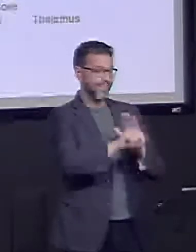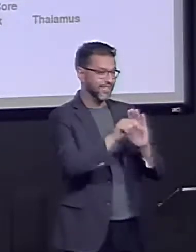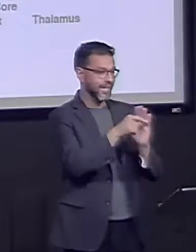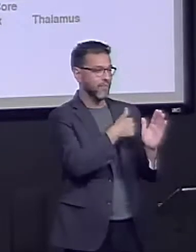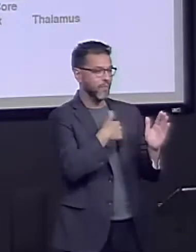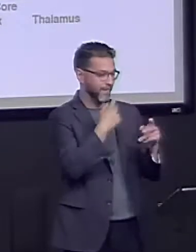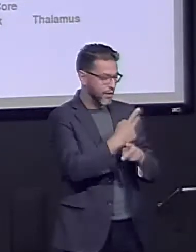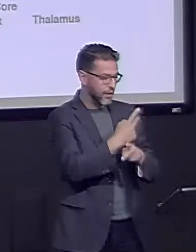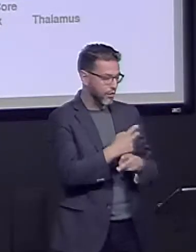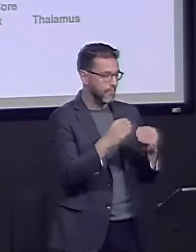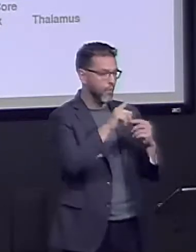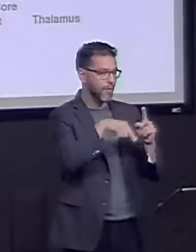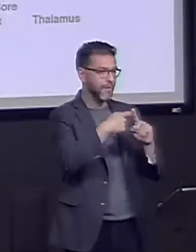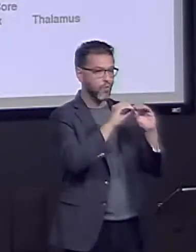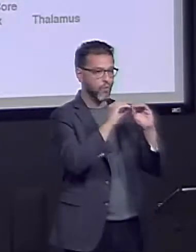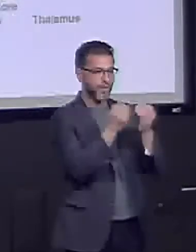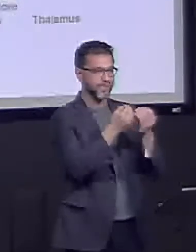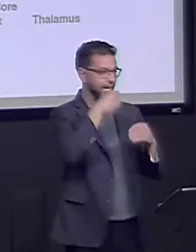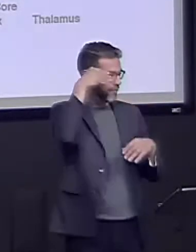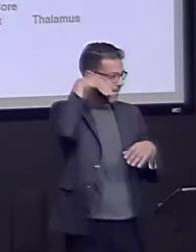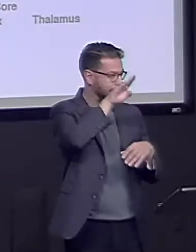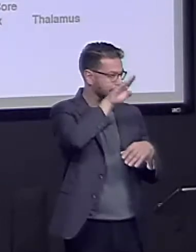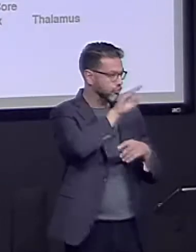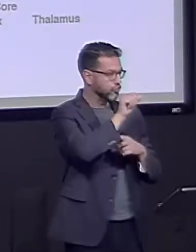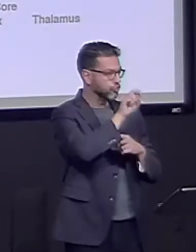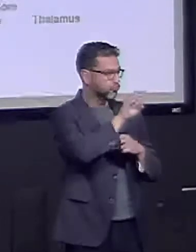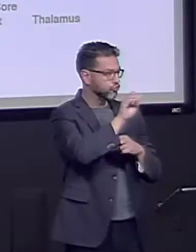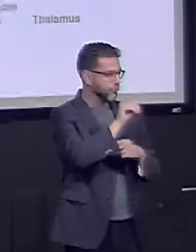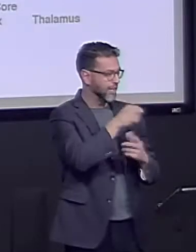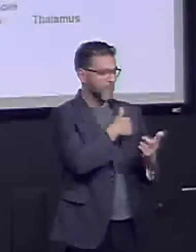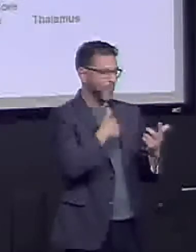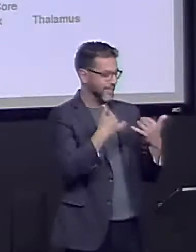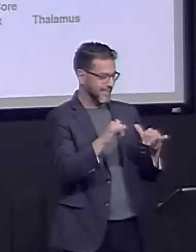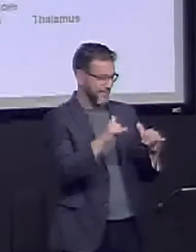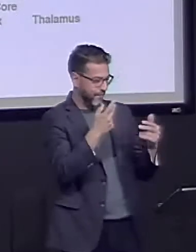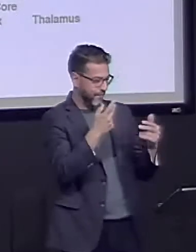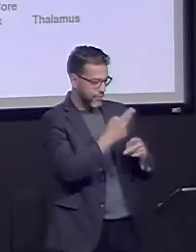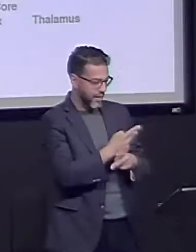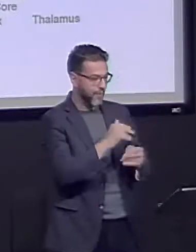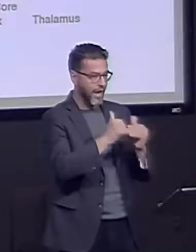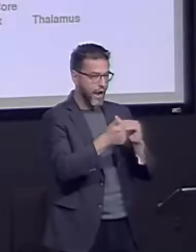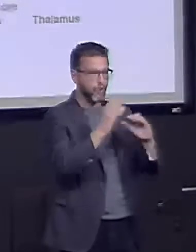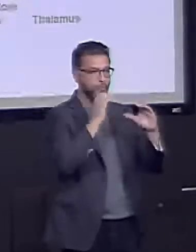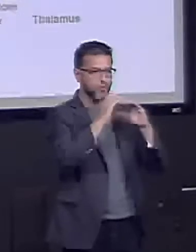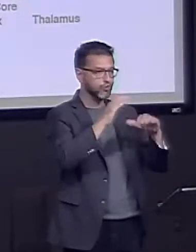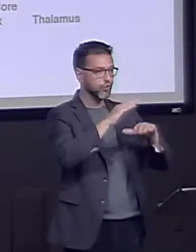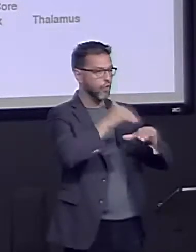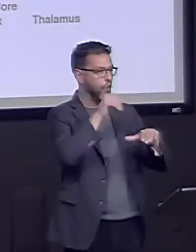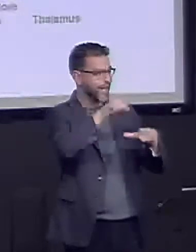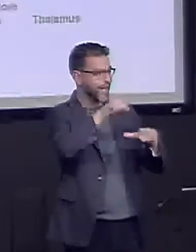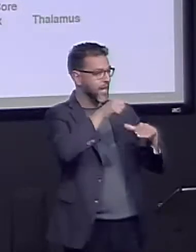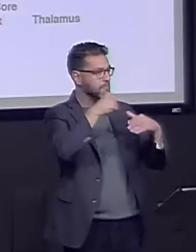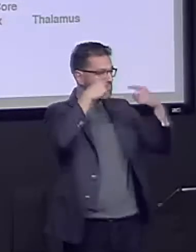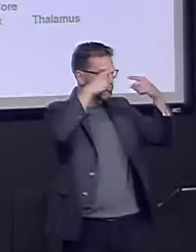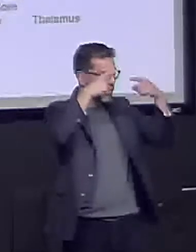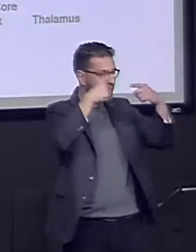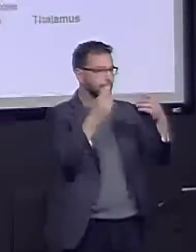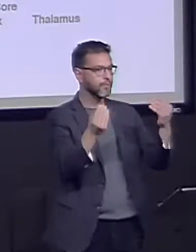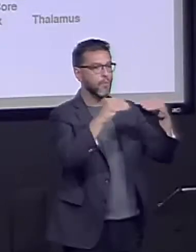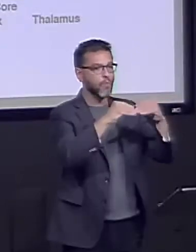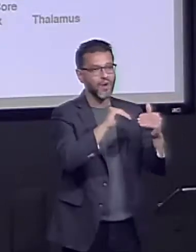organization of the ventral stream. We're still working on all of this. How do these communication calls then get processed further? How do we